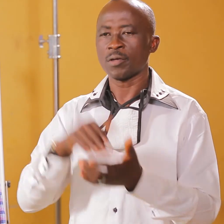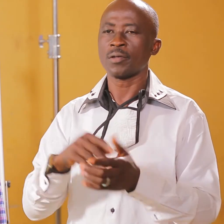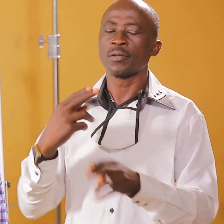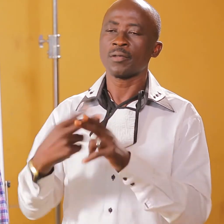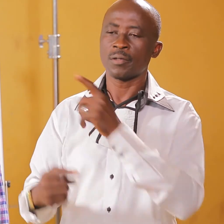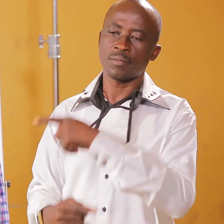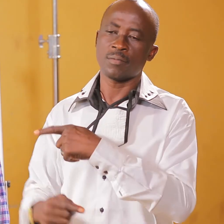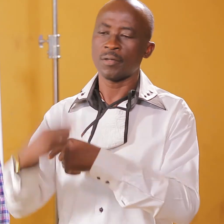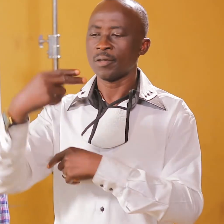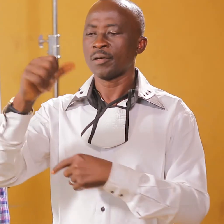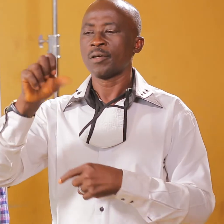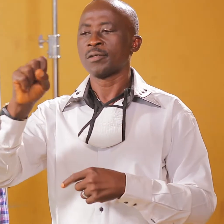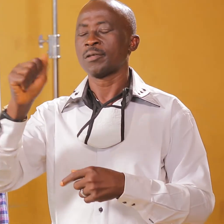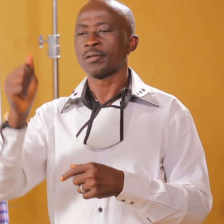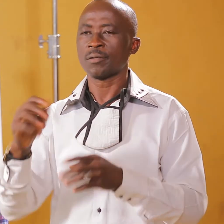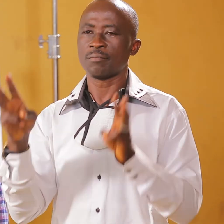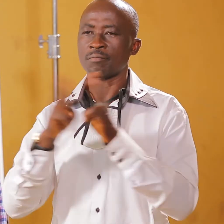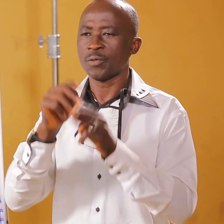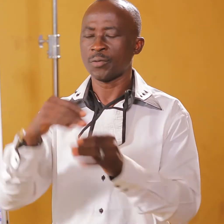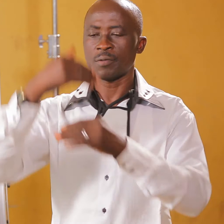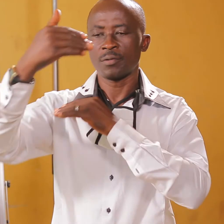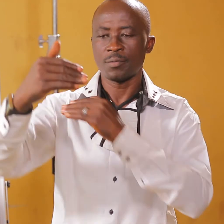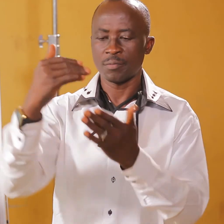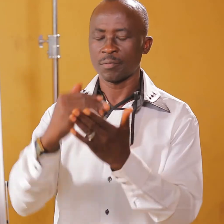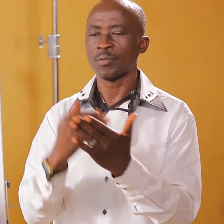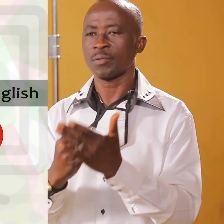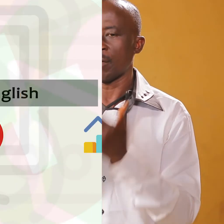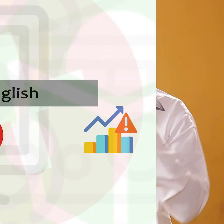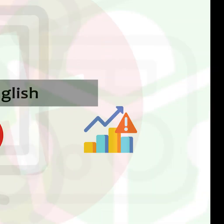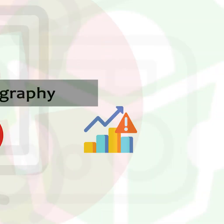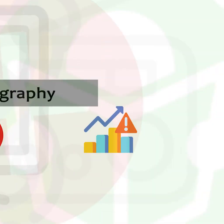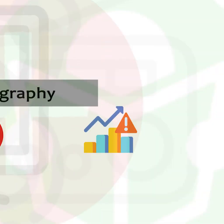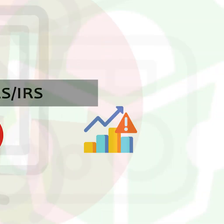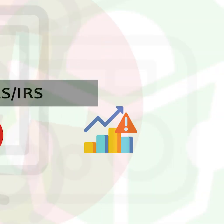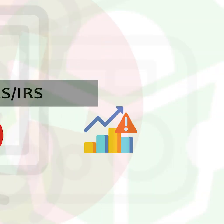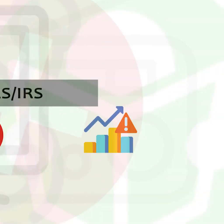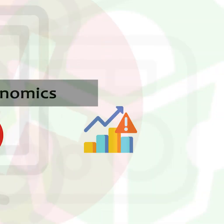remain Hassan Buki. Till we meet in our next lesson, thank you.